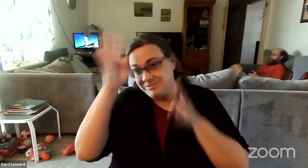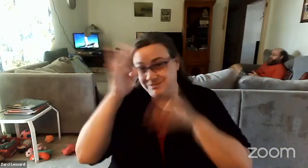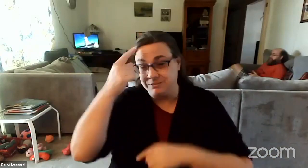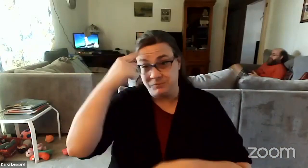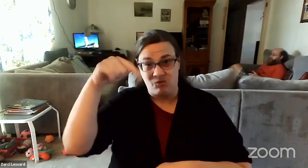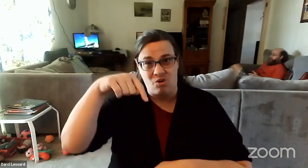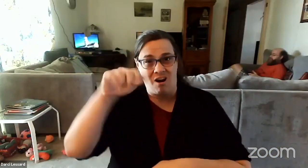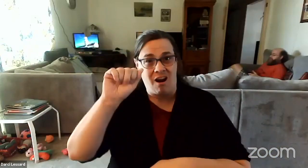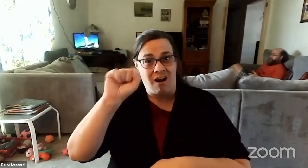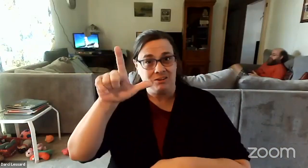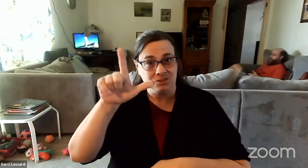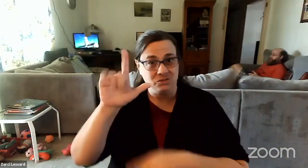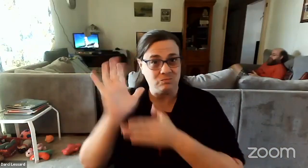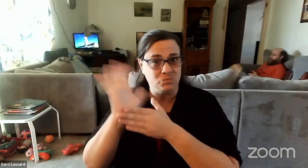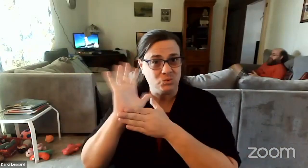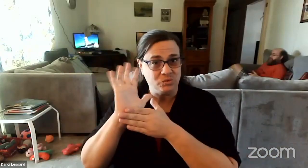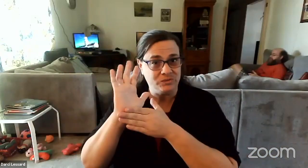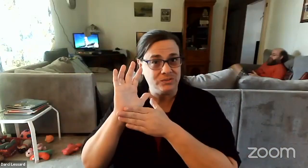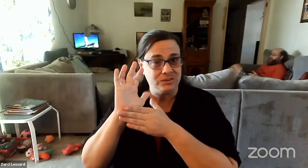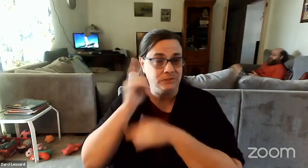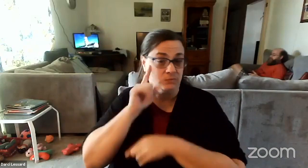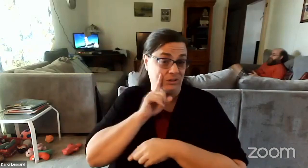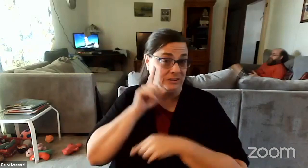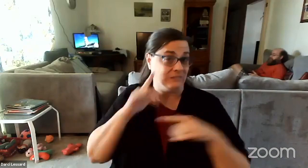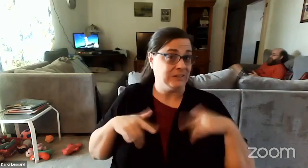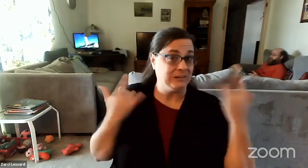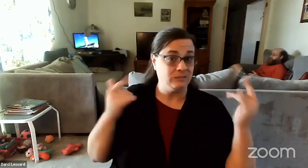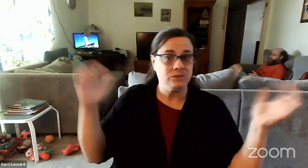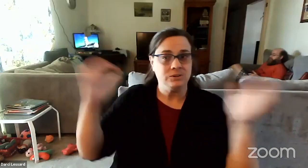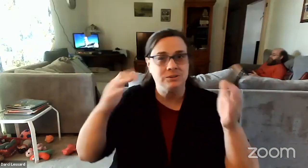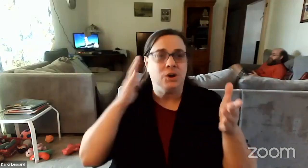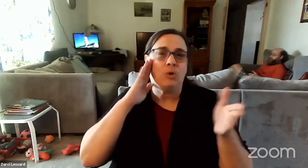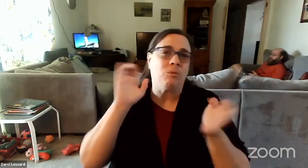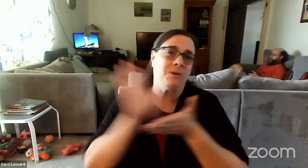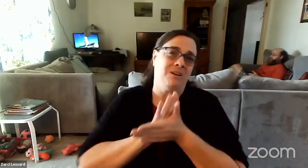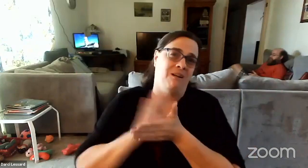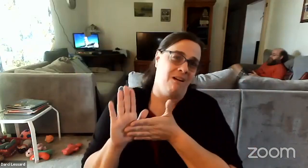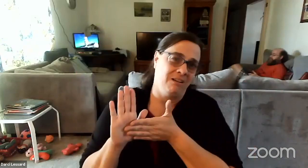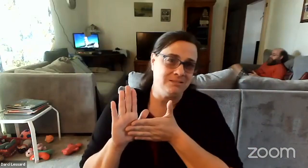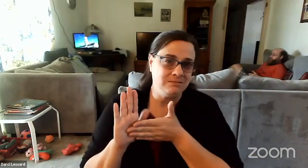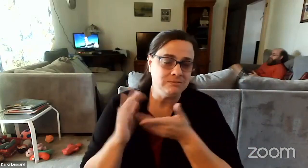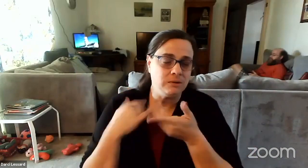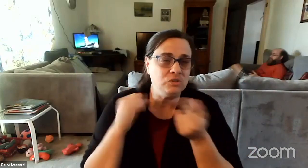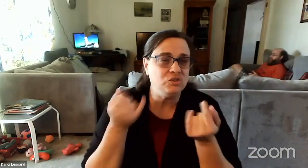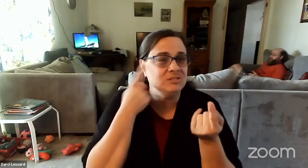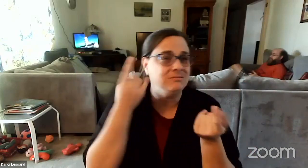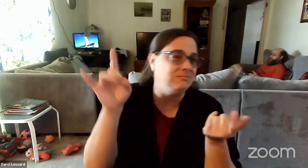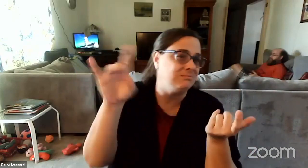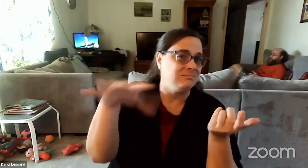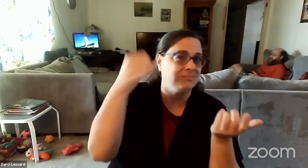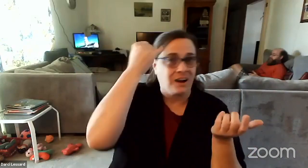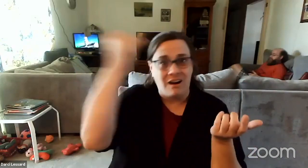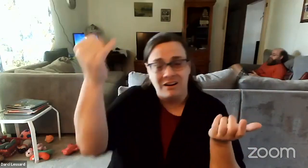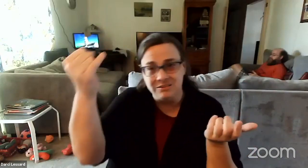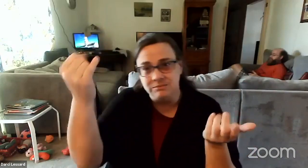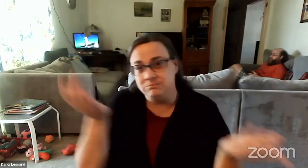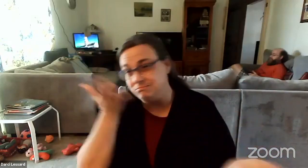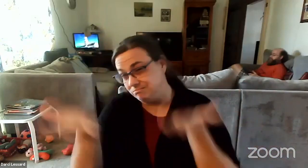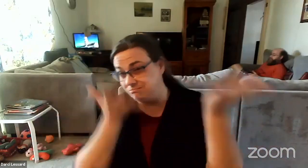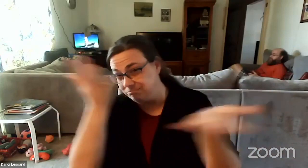around a movie. And so that's something we could consider for a deaf event. I think that'd be really nice. I just wanted to throw